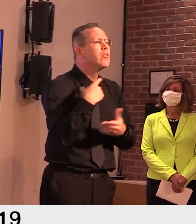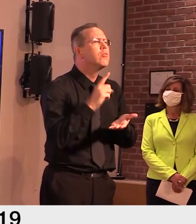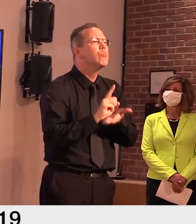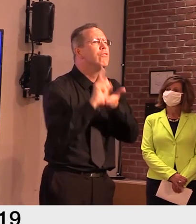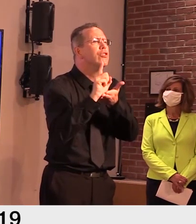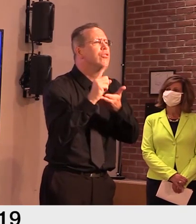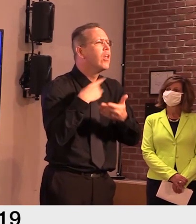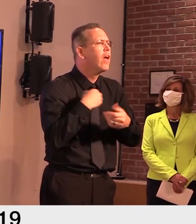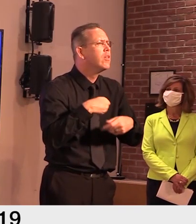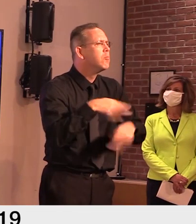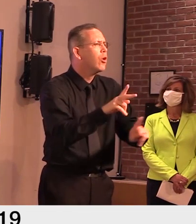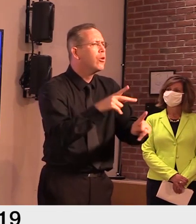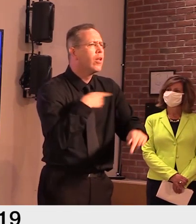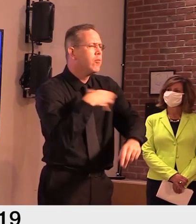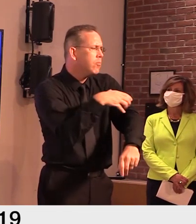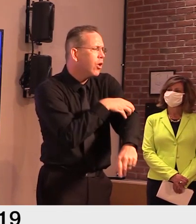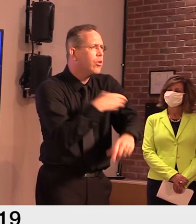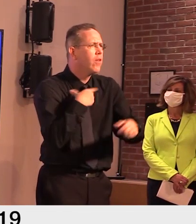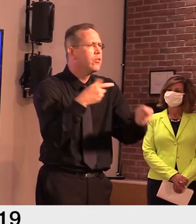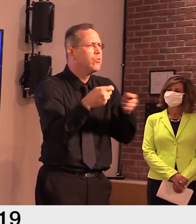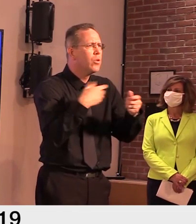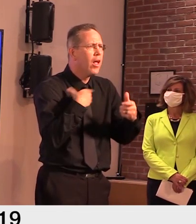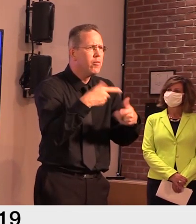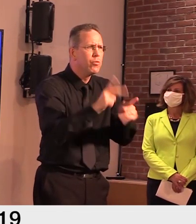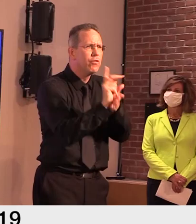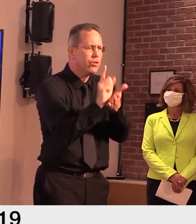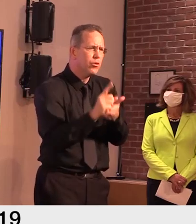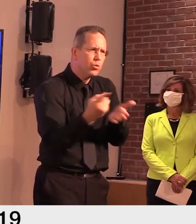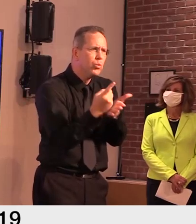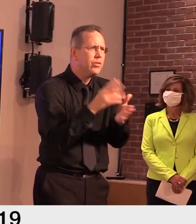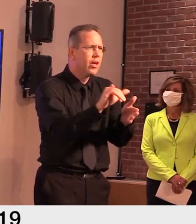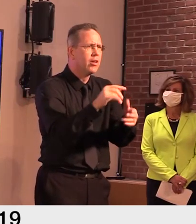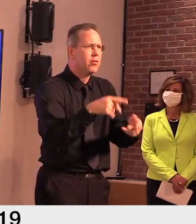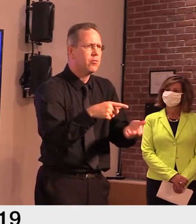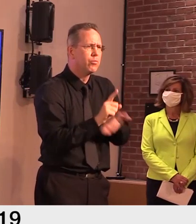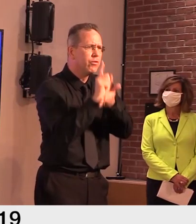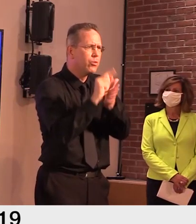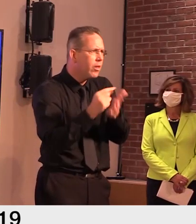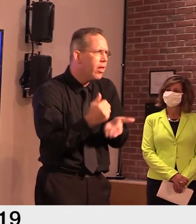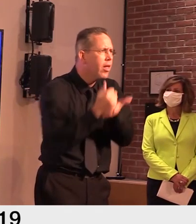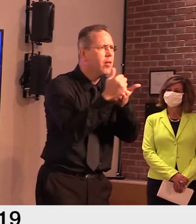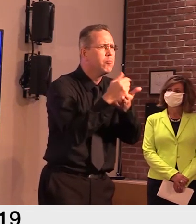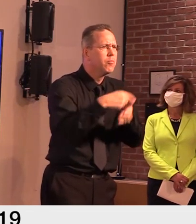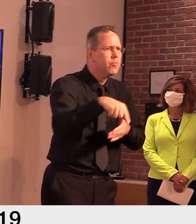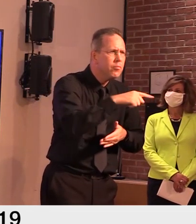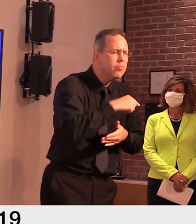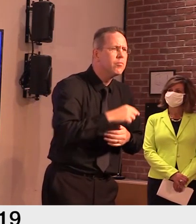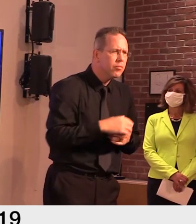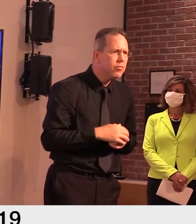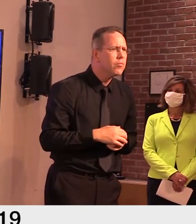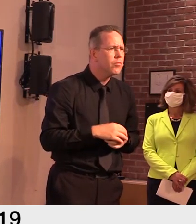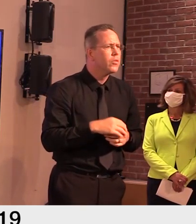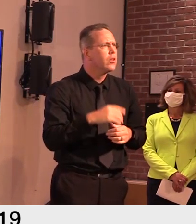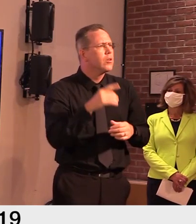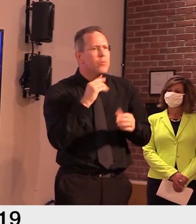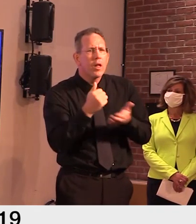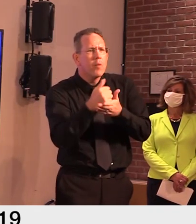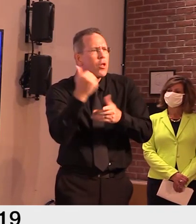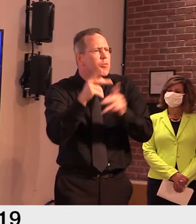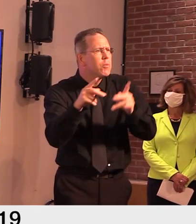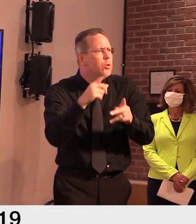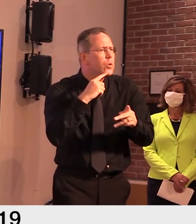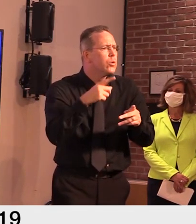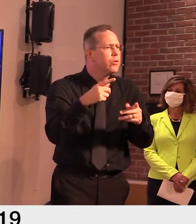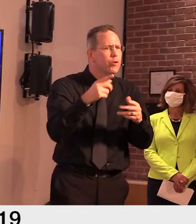It is perhaps more your moment than anyone else's, because as people who wield outsized and